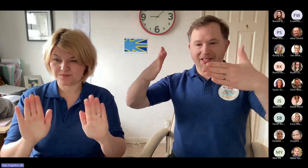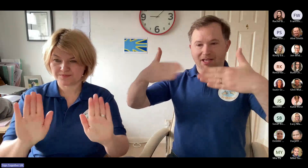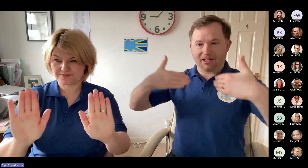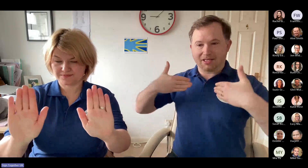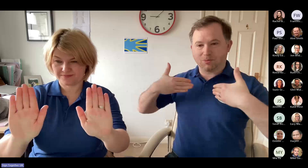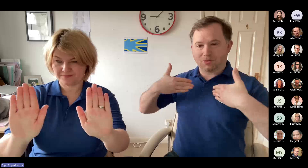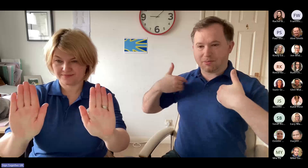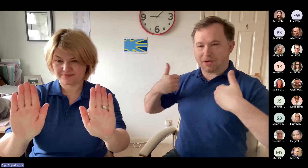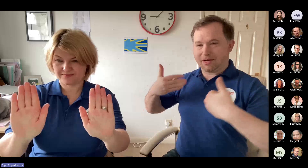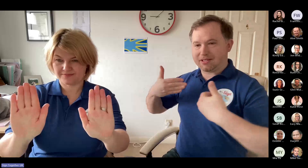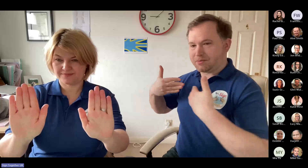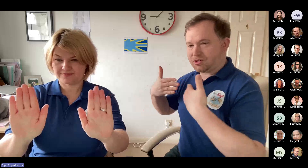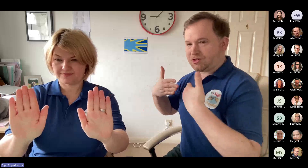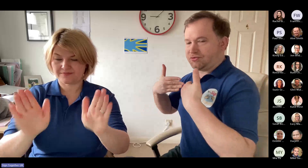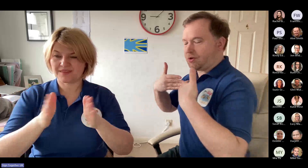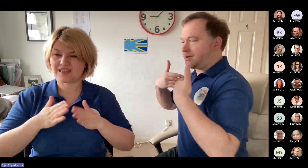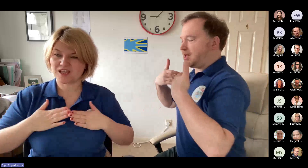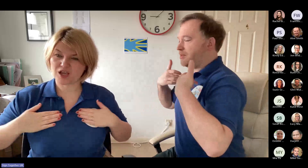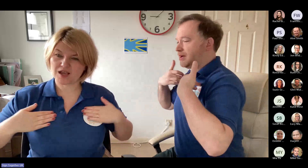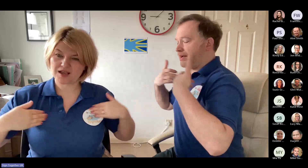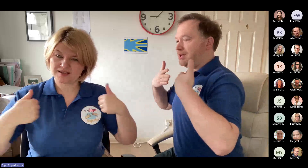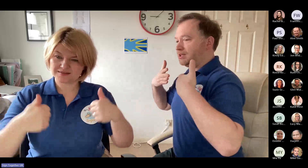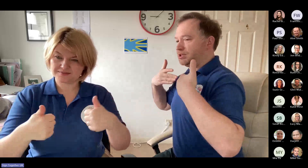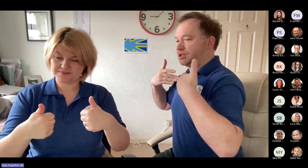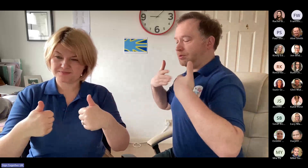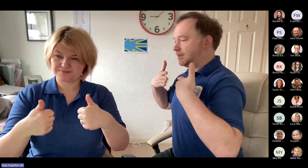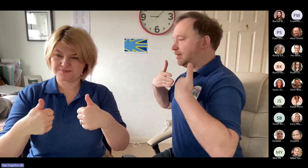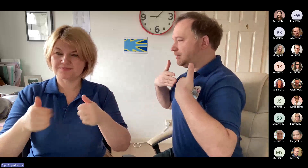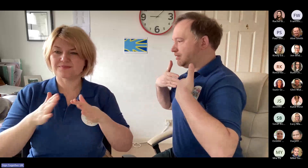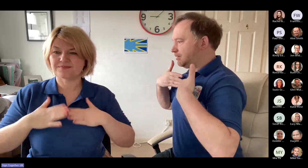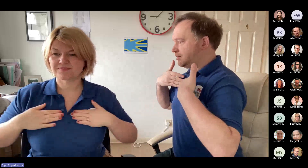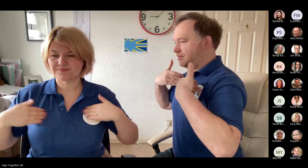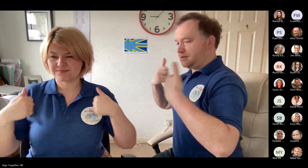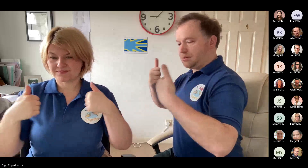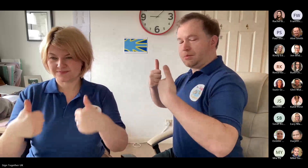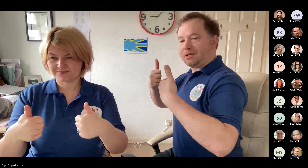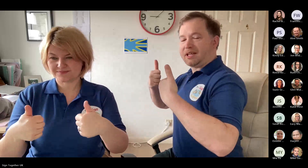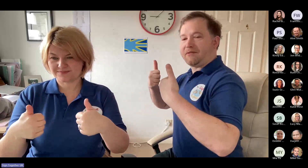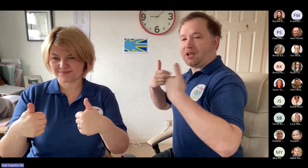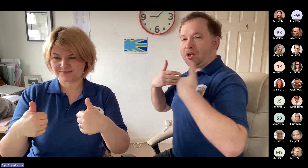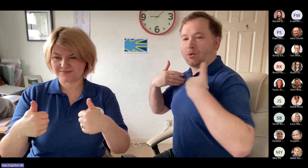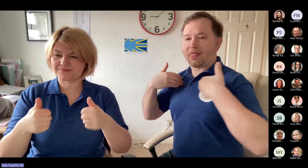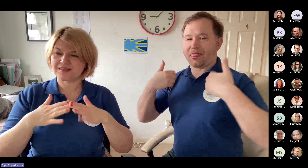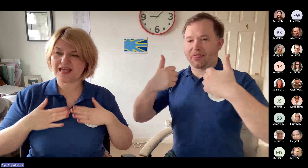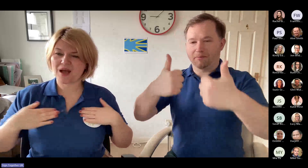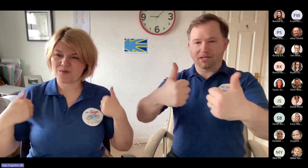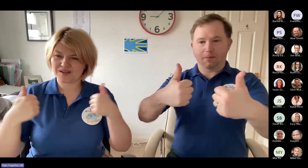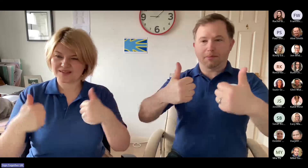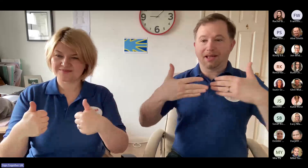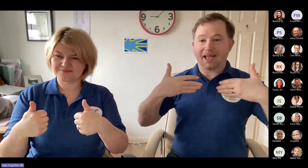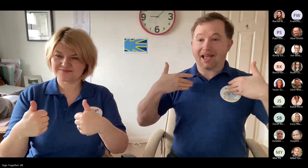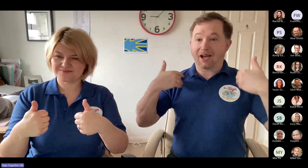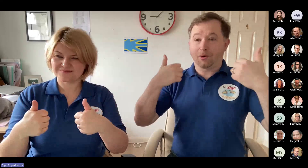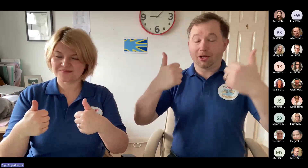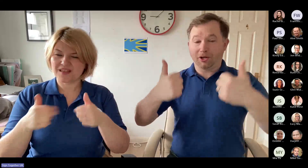hands like this. What I'm doing is I'm stroking my shoulder, giving you thumbs up. How are